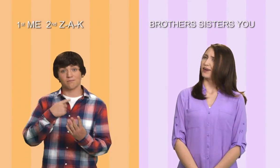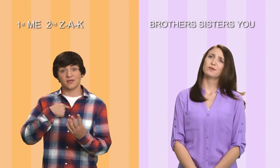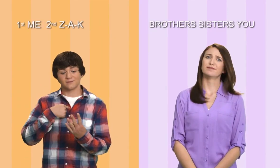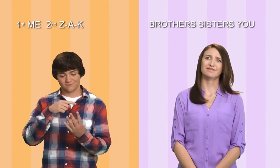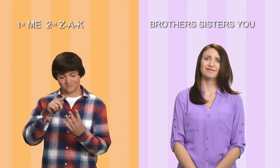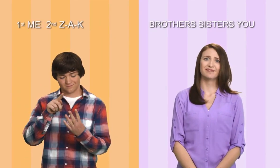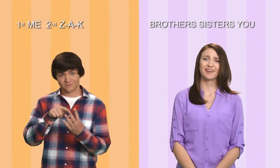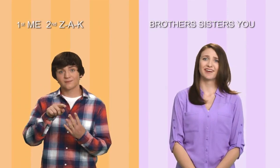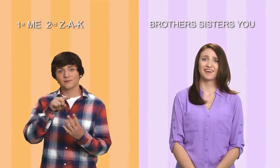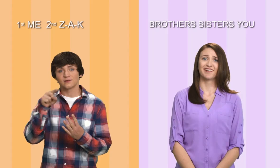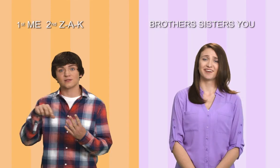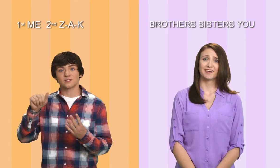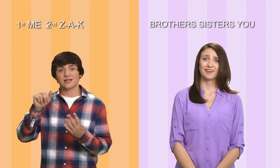Me. Zach.